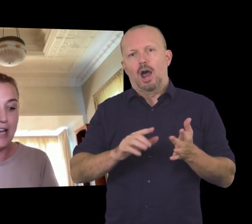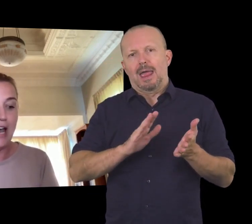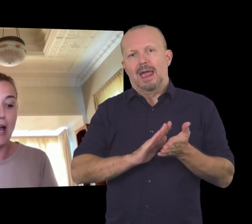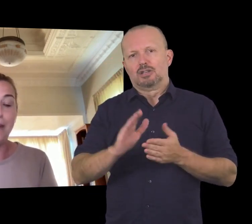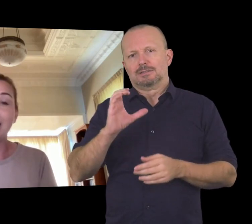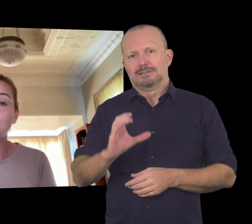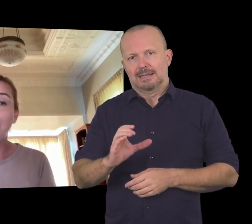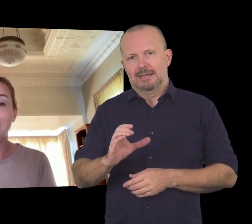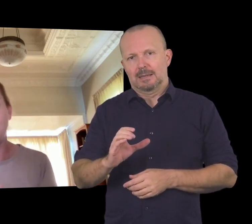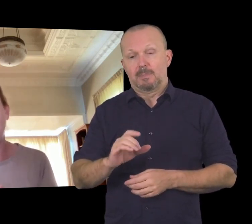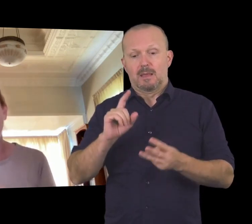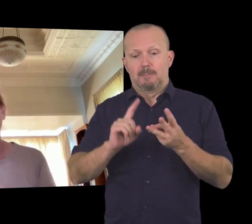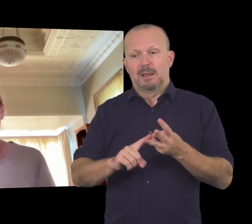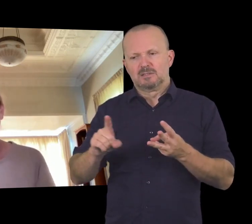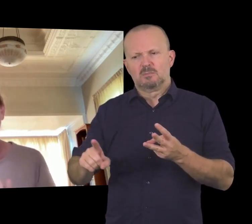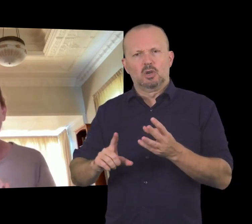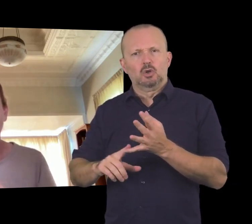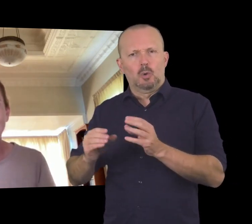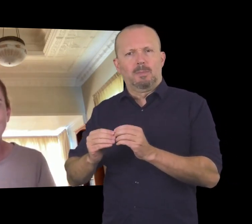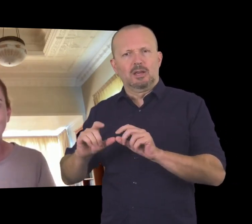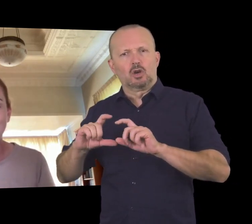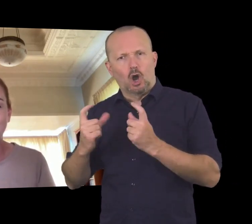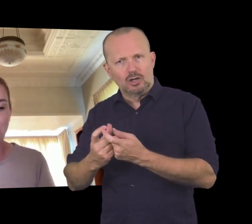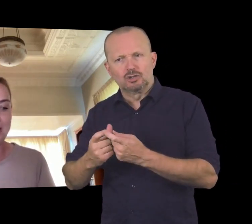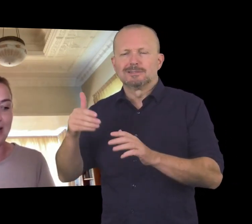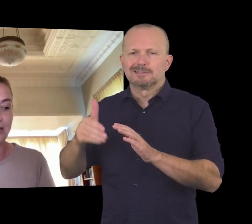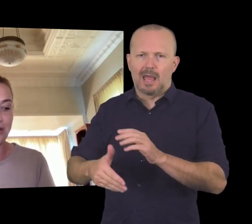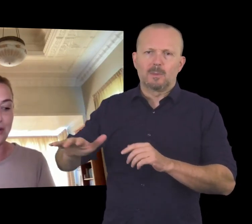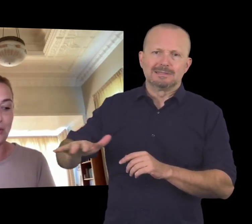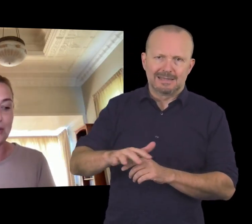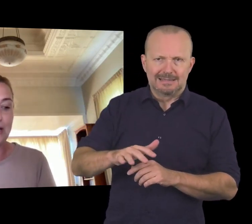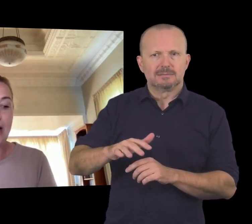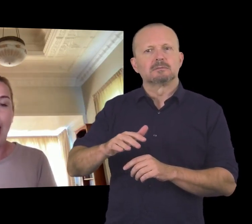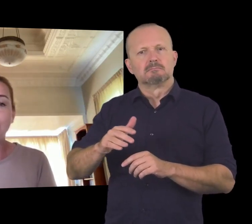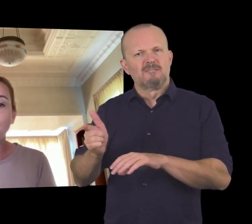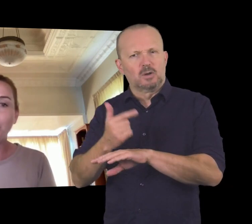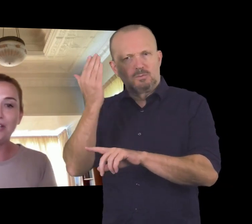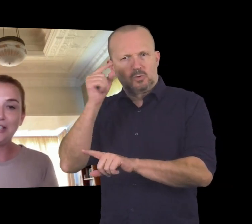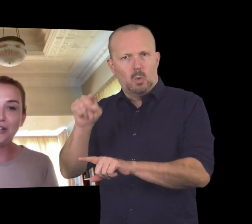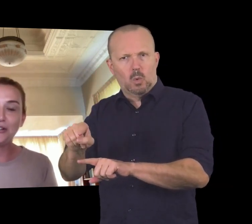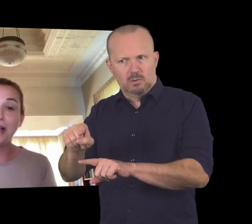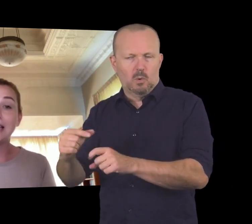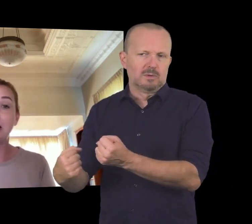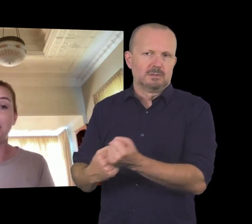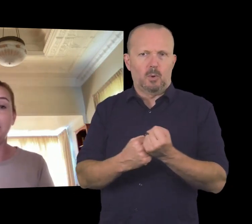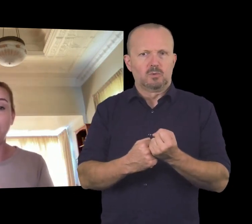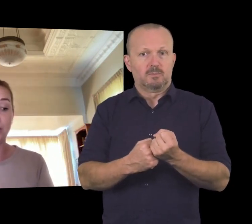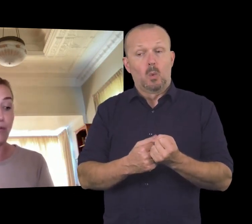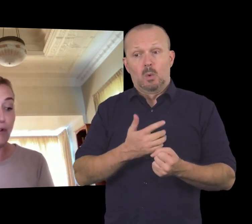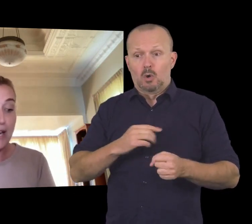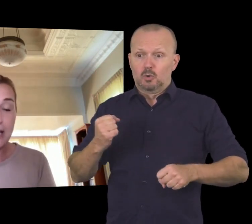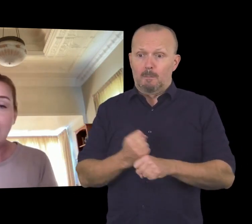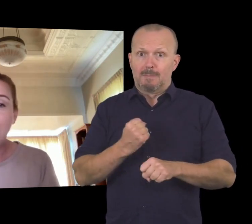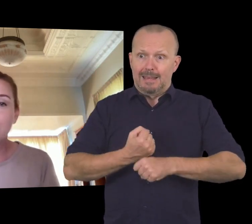IHC, as well as supported through UB College's South Seas Film and Television School. And we wanted to create something that